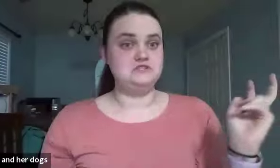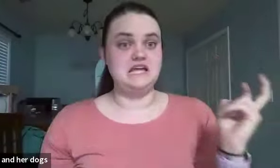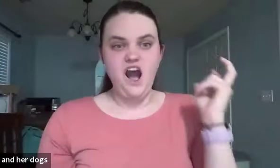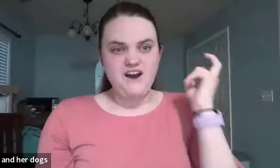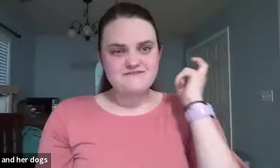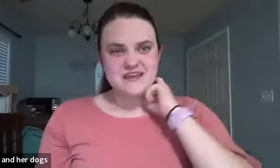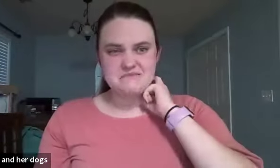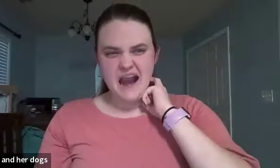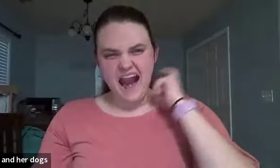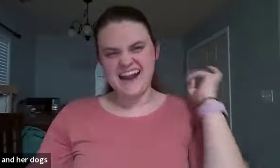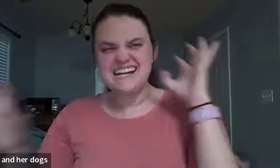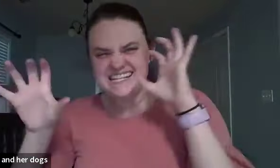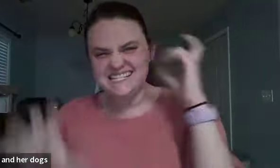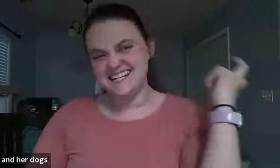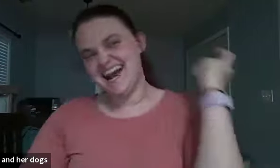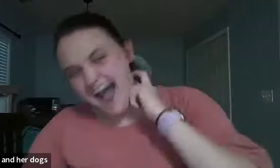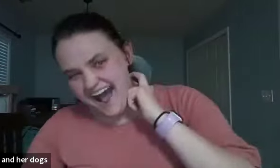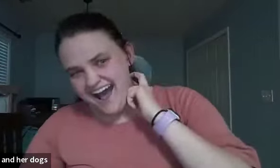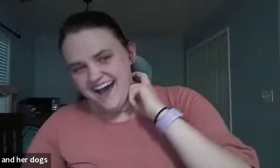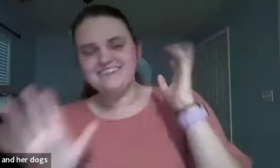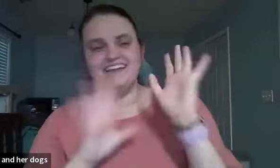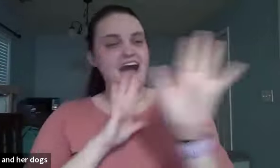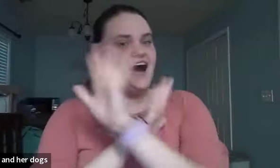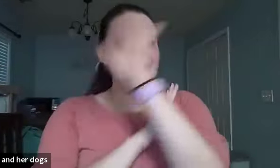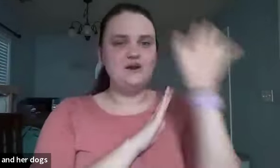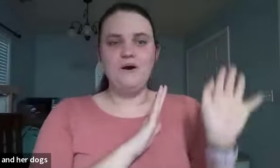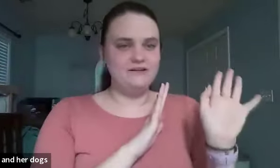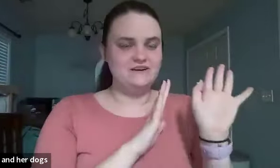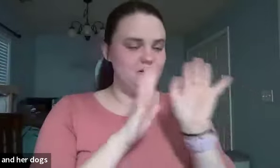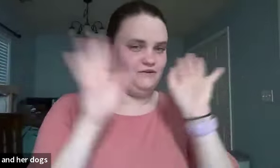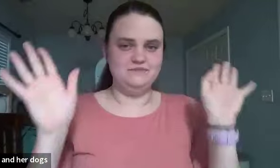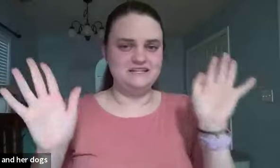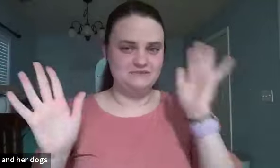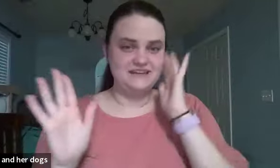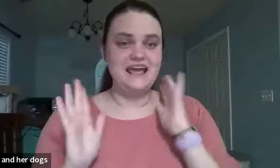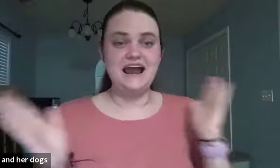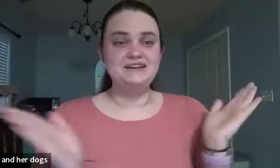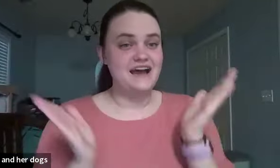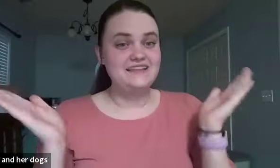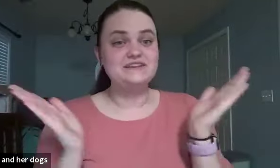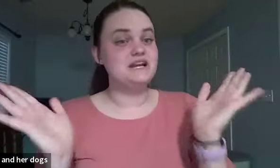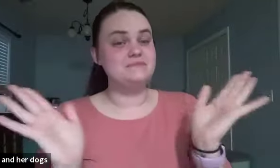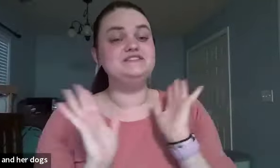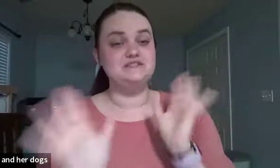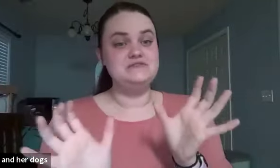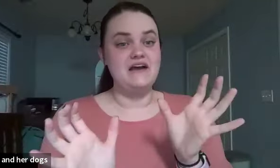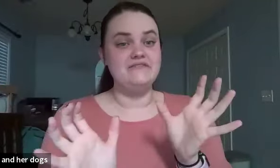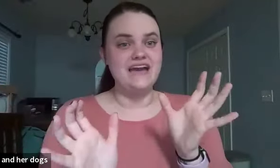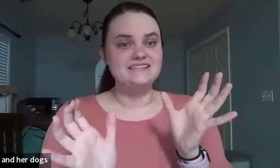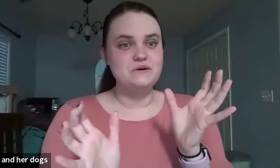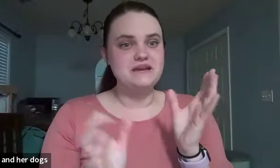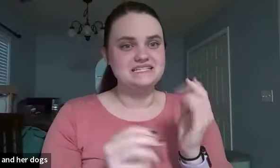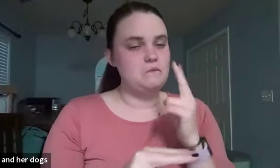I'm just like vampire. Like I go all over the place with it. And I highly recommend do that. That's what makes it